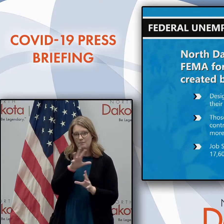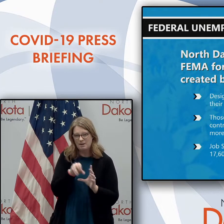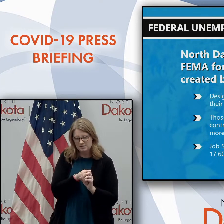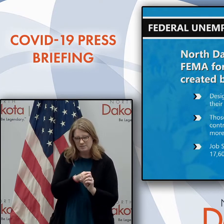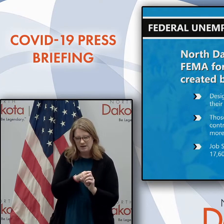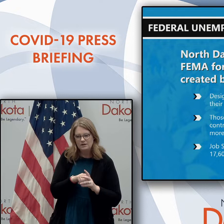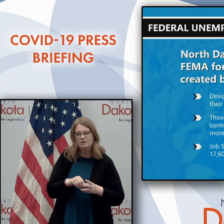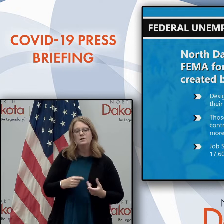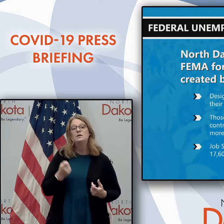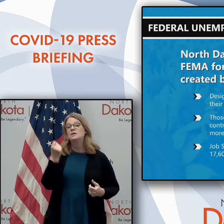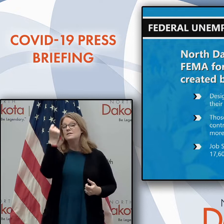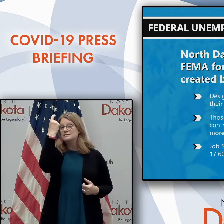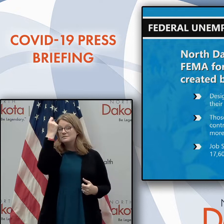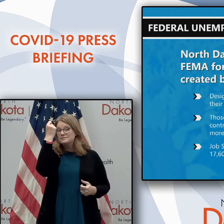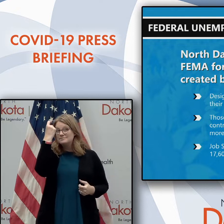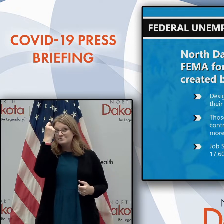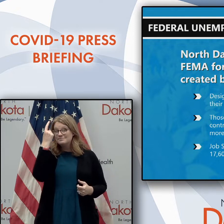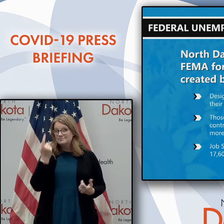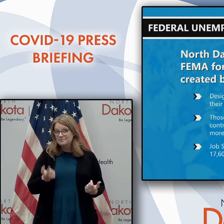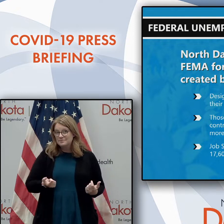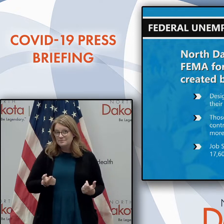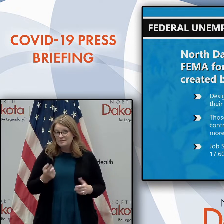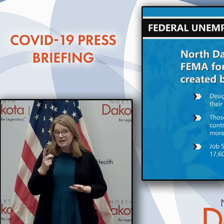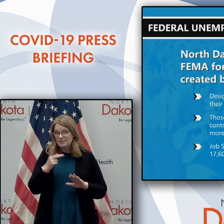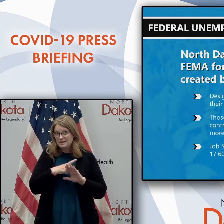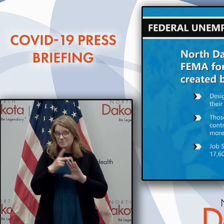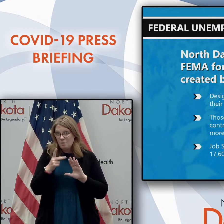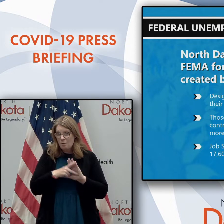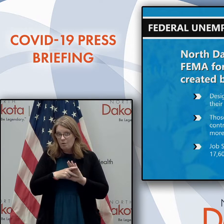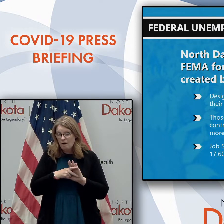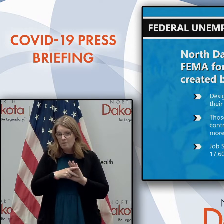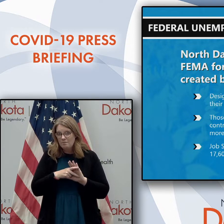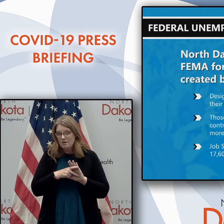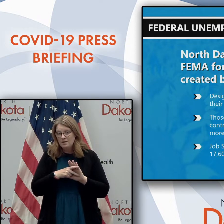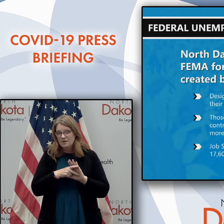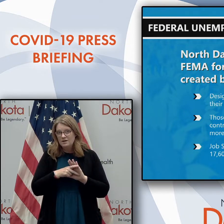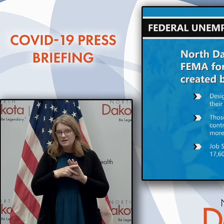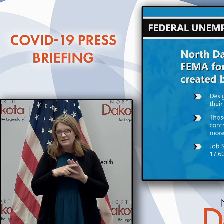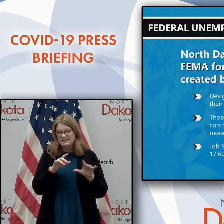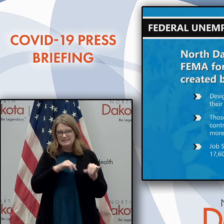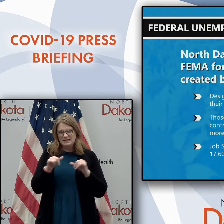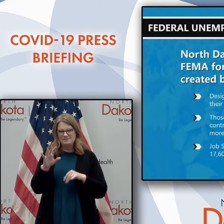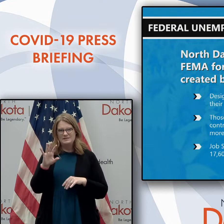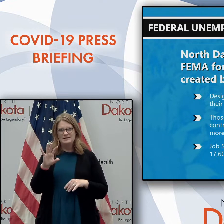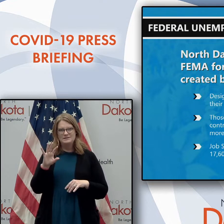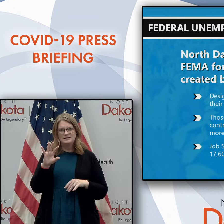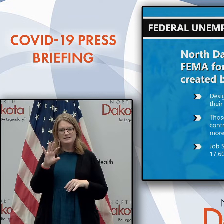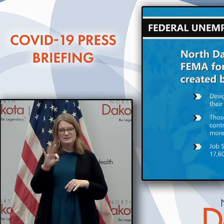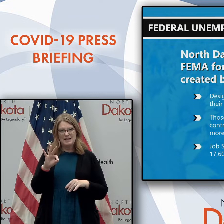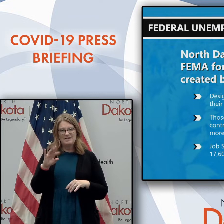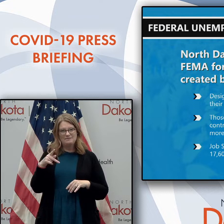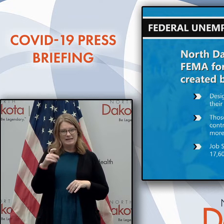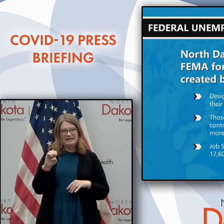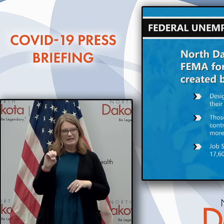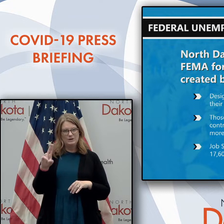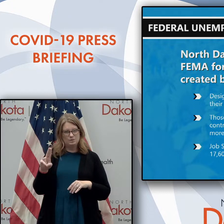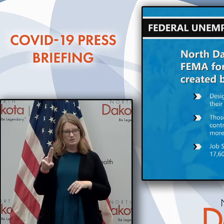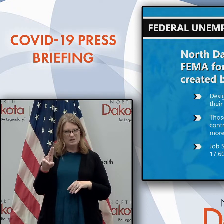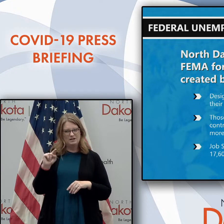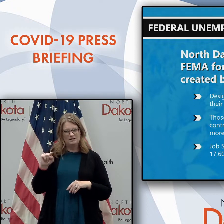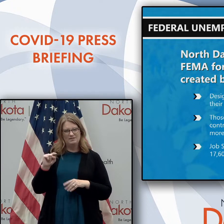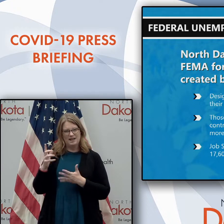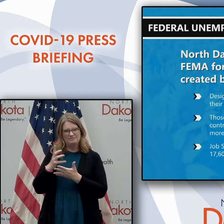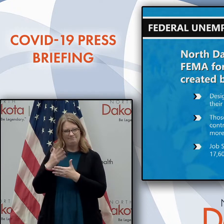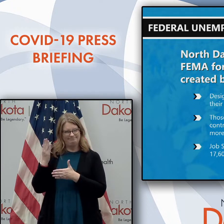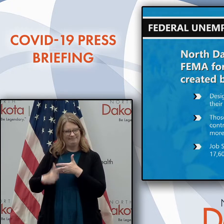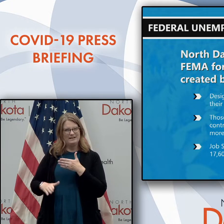to note that this program is not a smaller version of the federal pandemic unemployment compensation program that expired at the end of